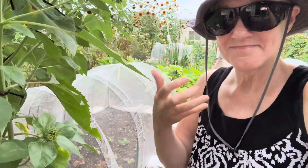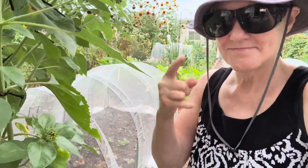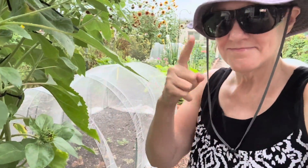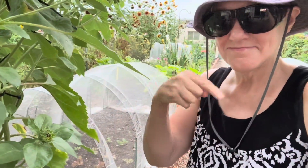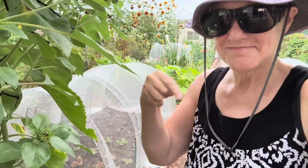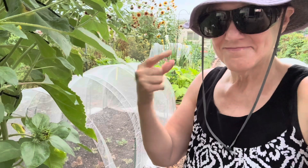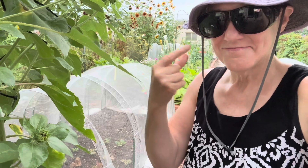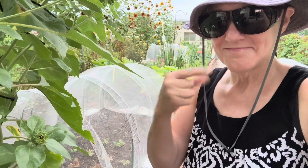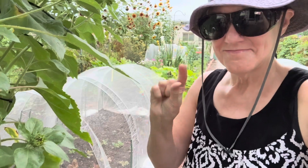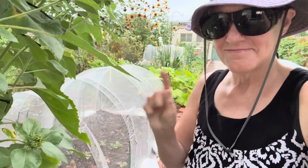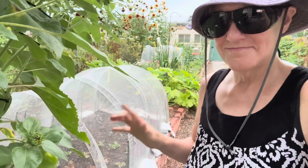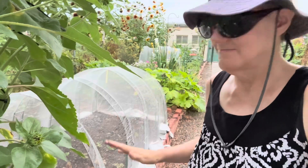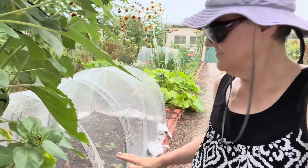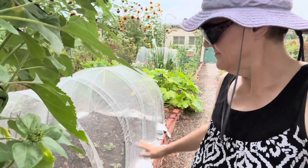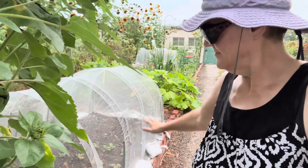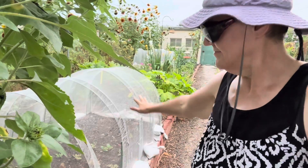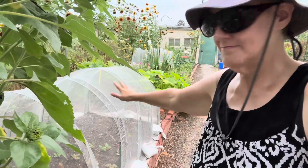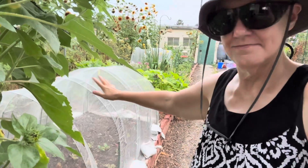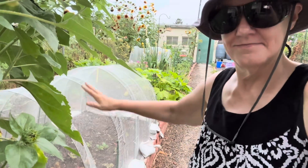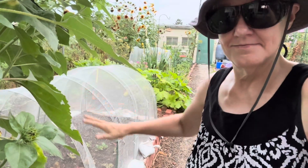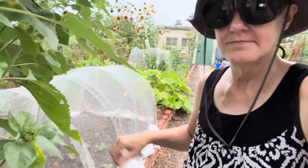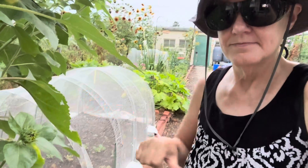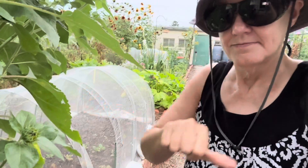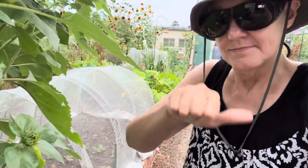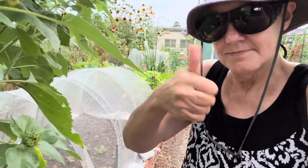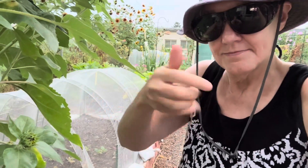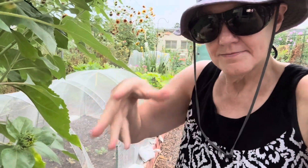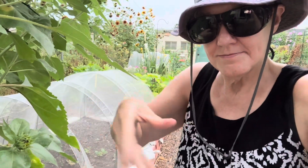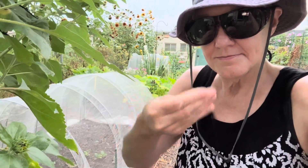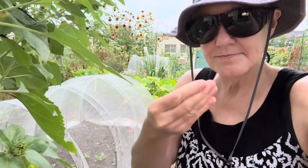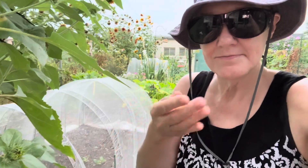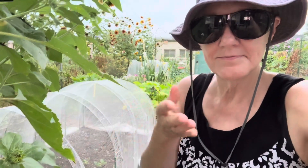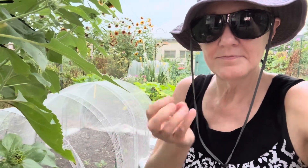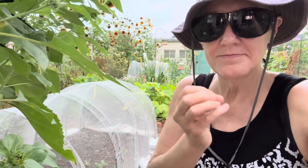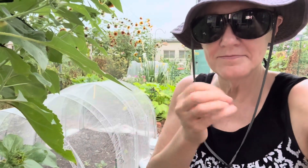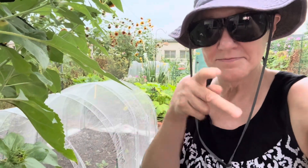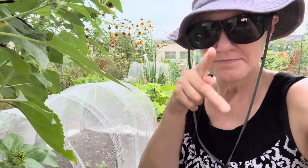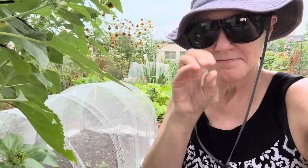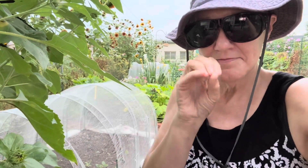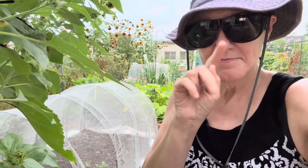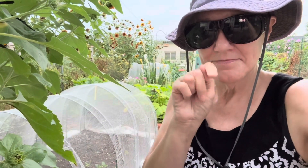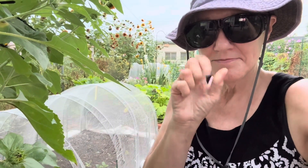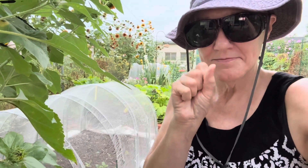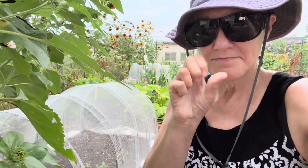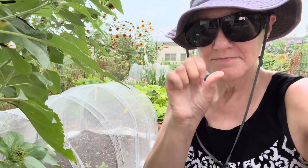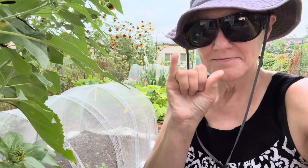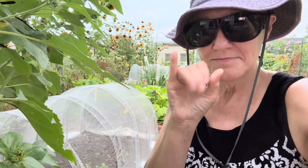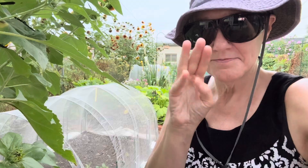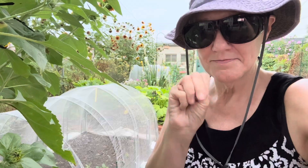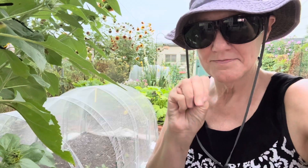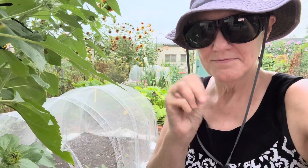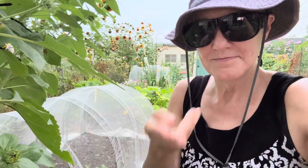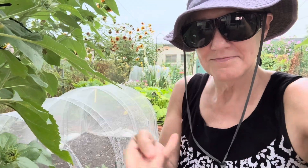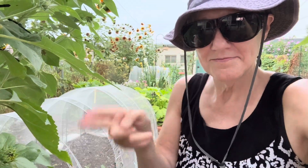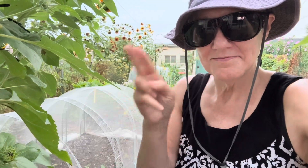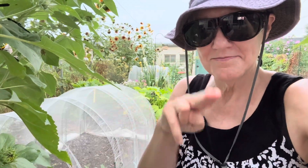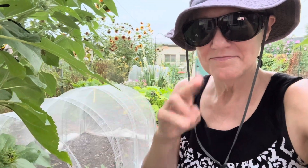These are Dell's Future salad greens, a variety of greens. And these also add potassium